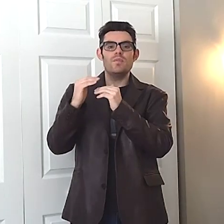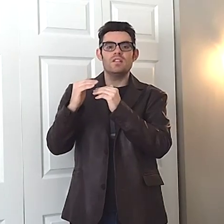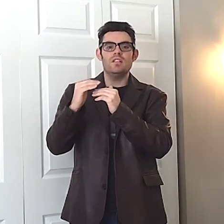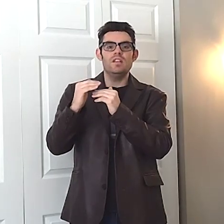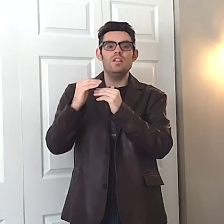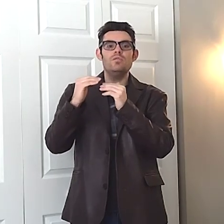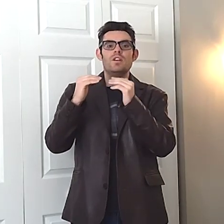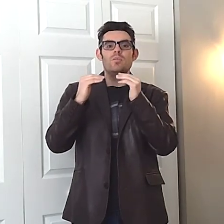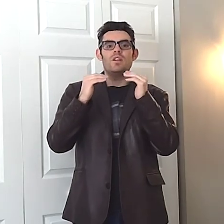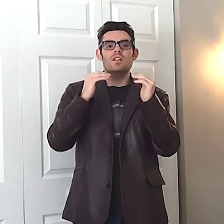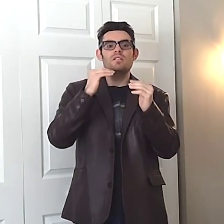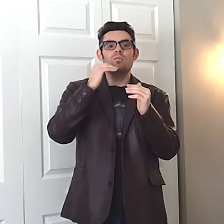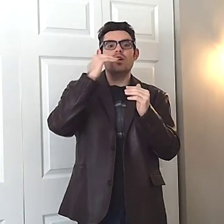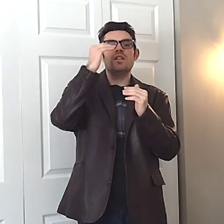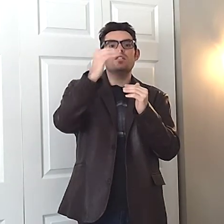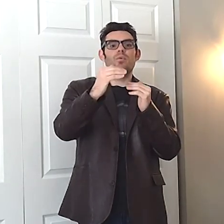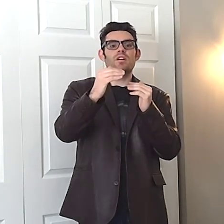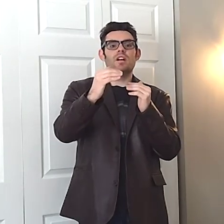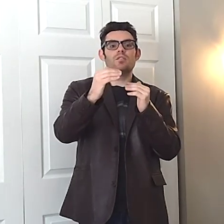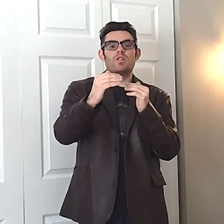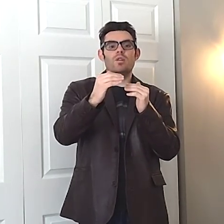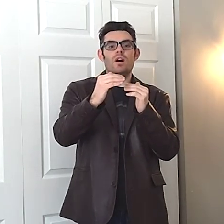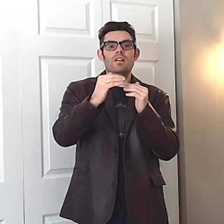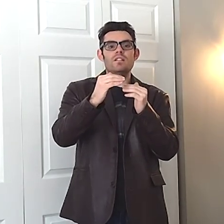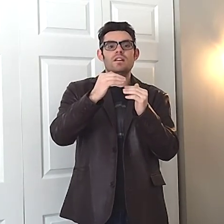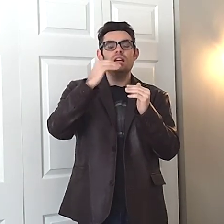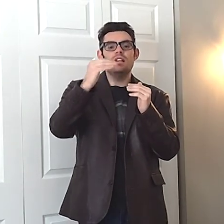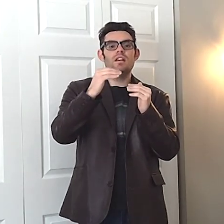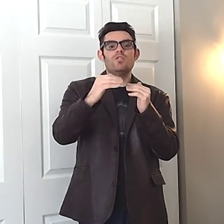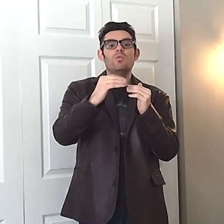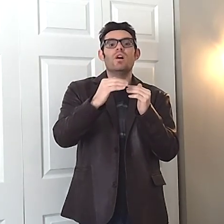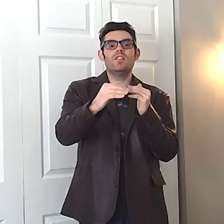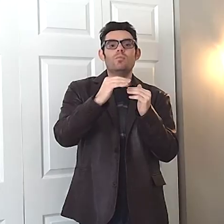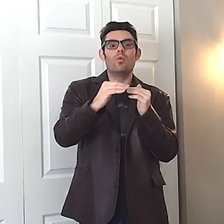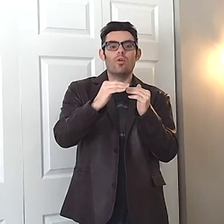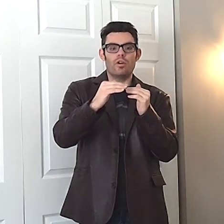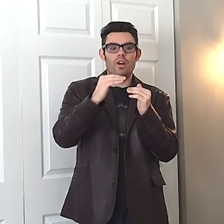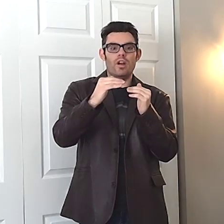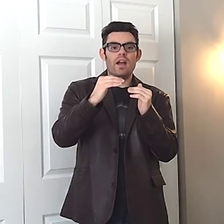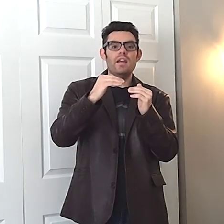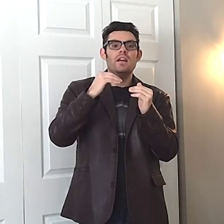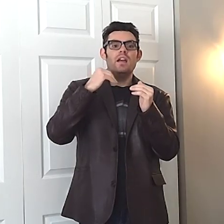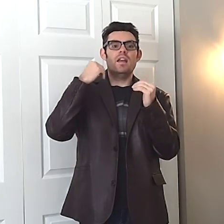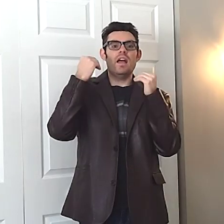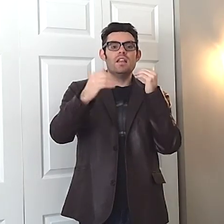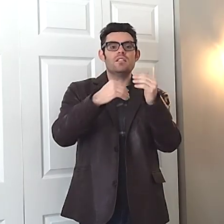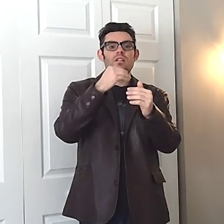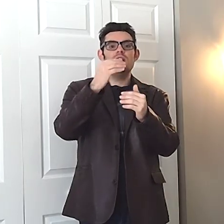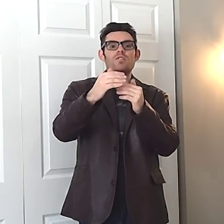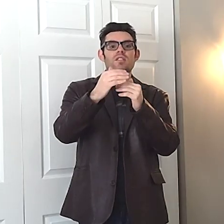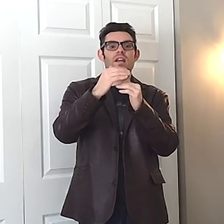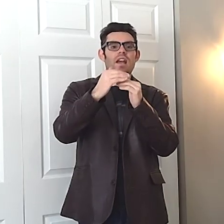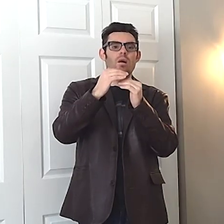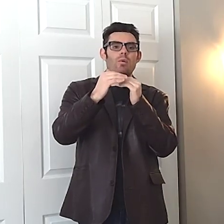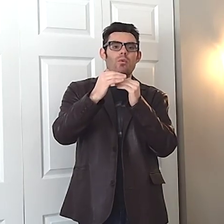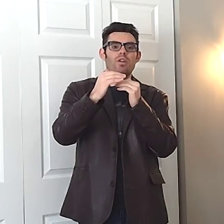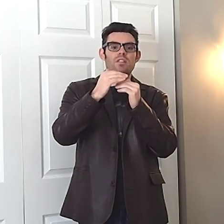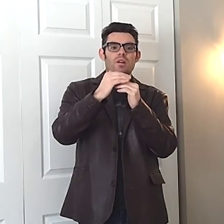this continues, because one thing this book does really well is it leaves you wanting more, okay? It ends and it leaves you saying, hey, I want more of this, I want